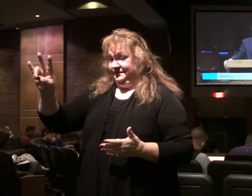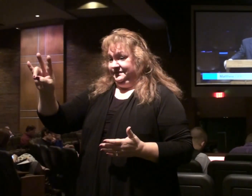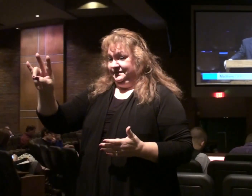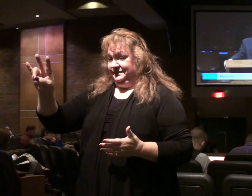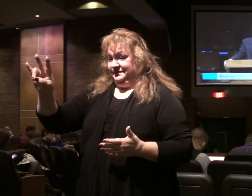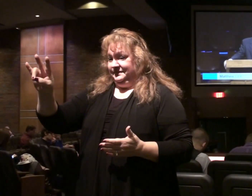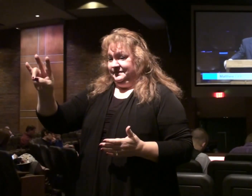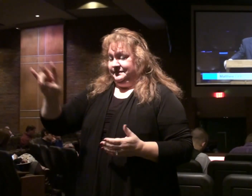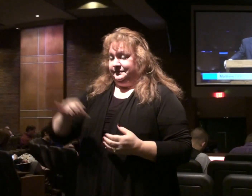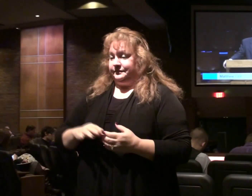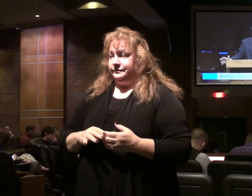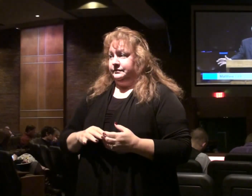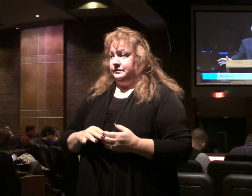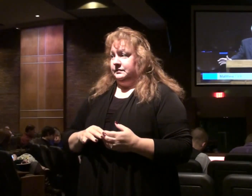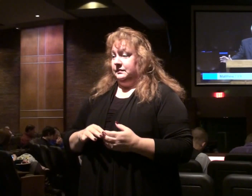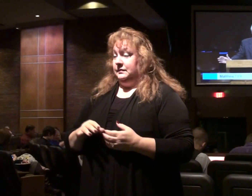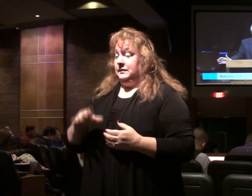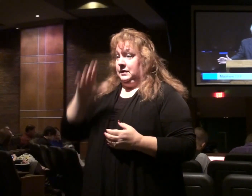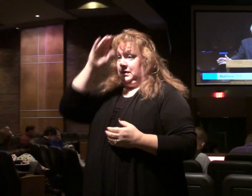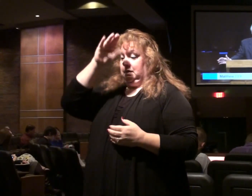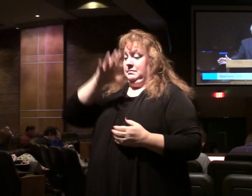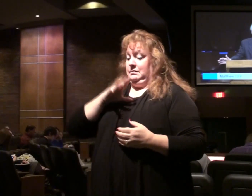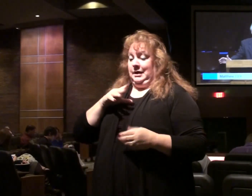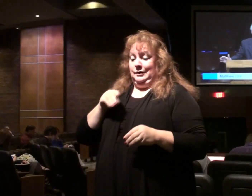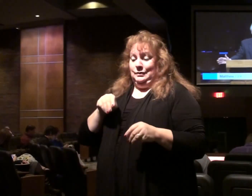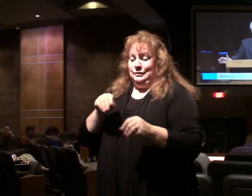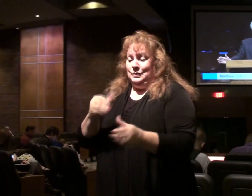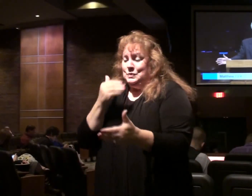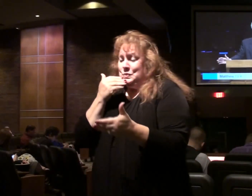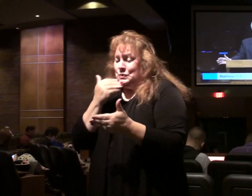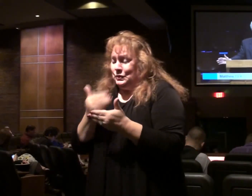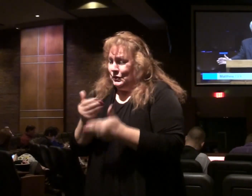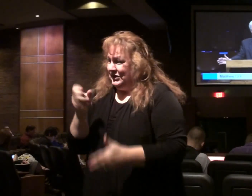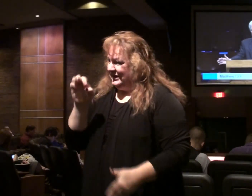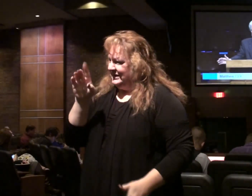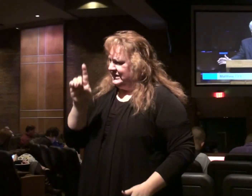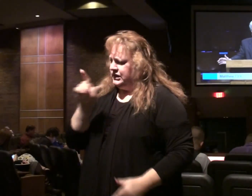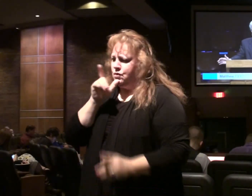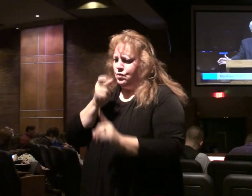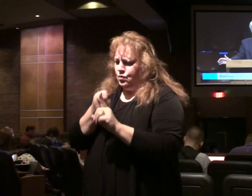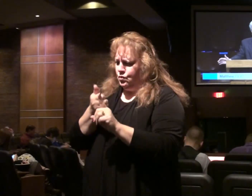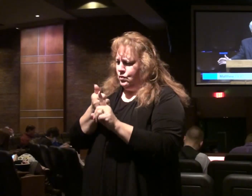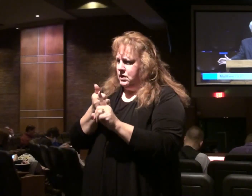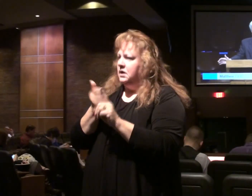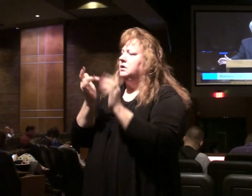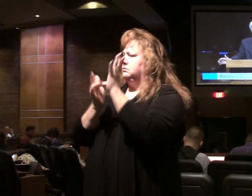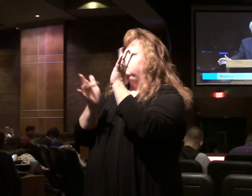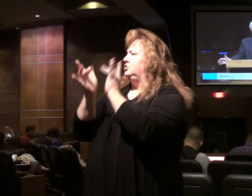The one who sows the good seed is the Son of Man.